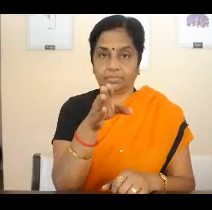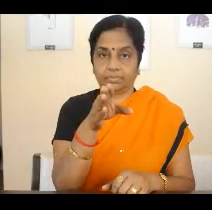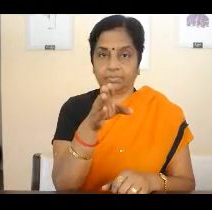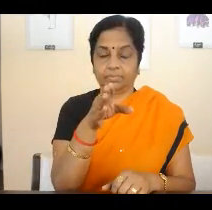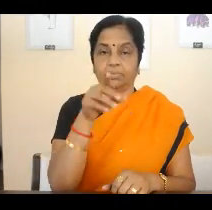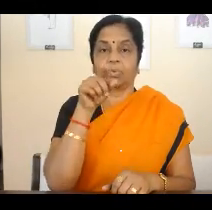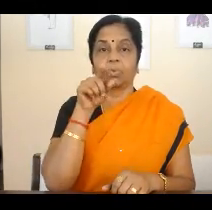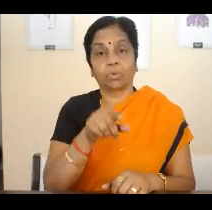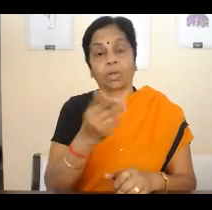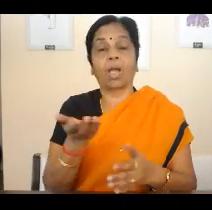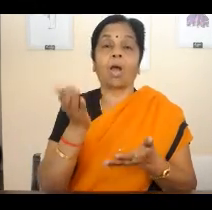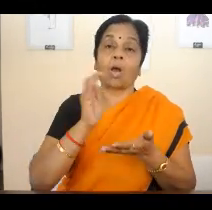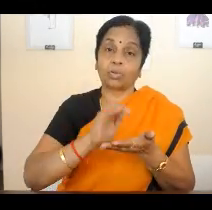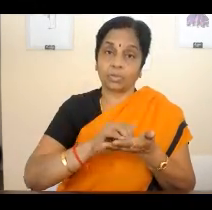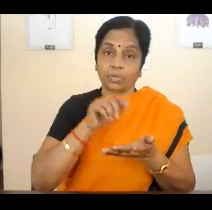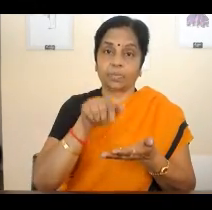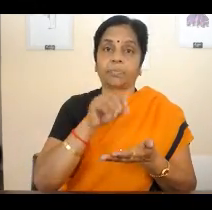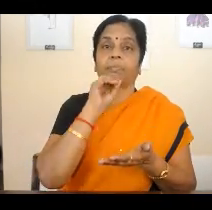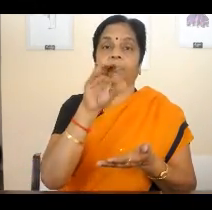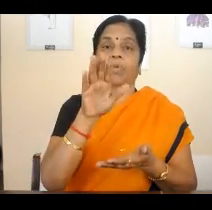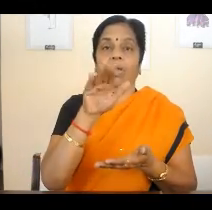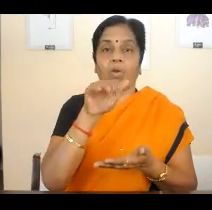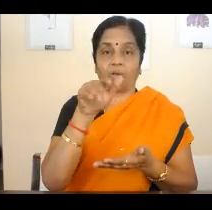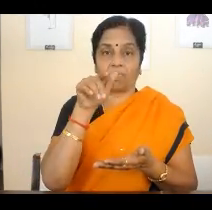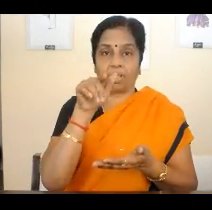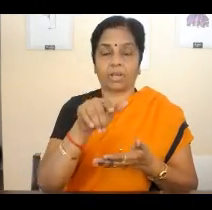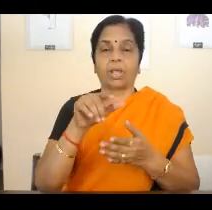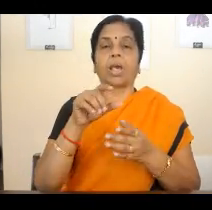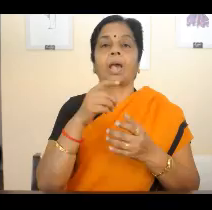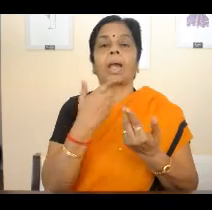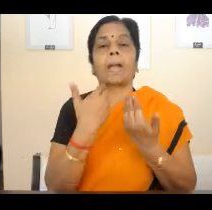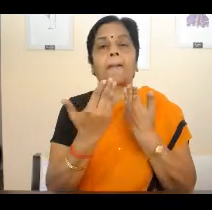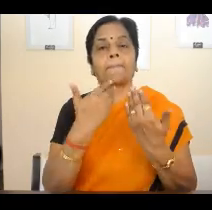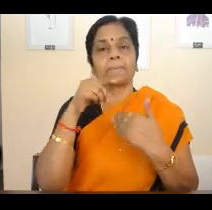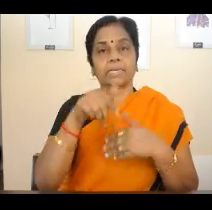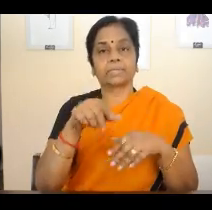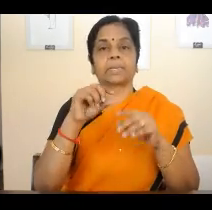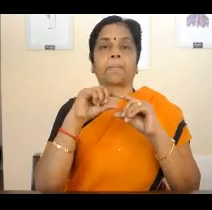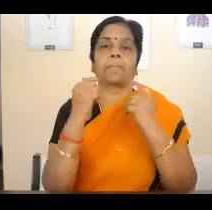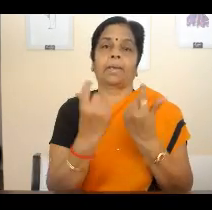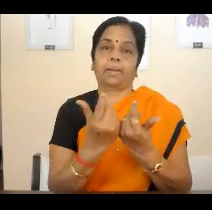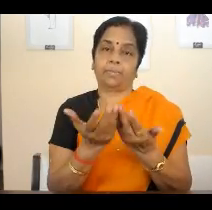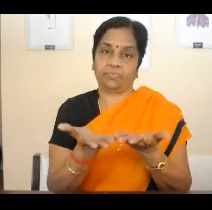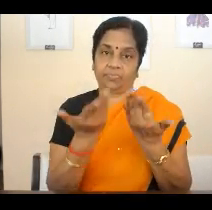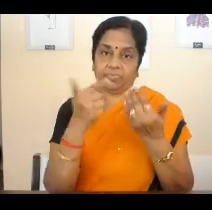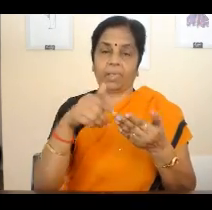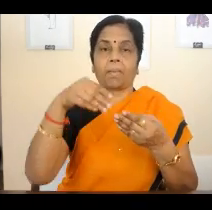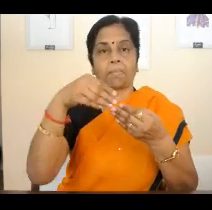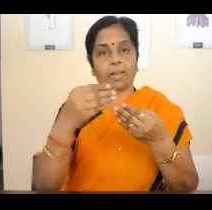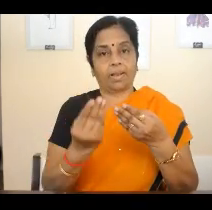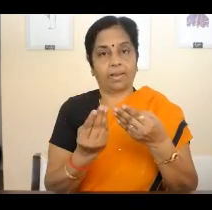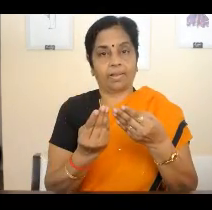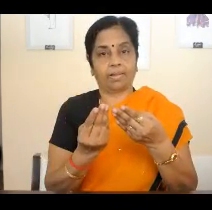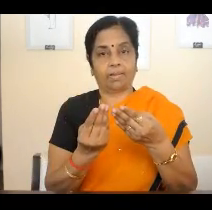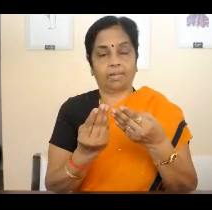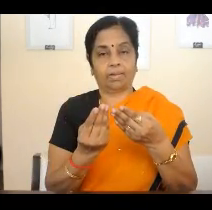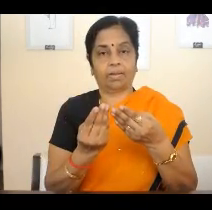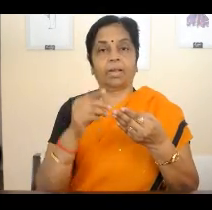They can also call for comments from the public on the bill. After